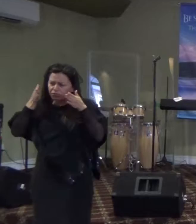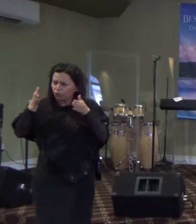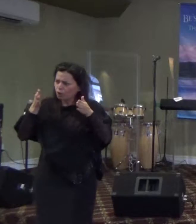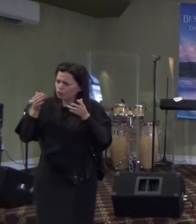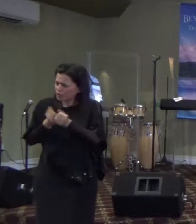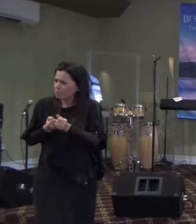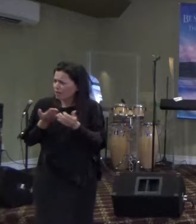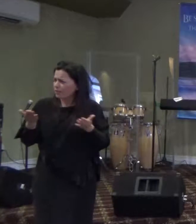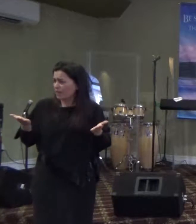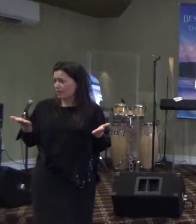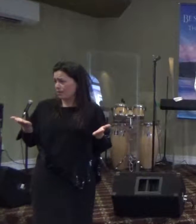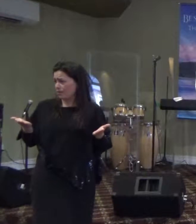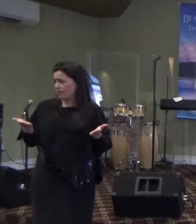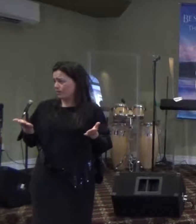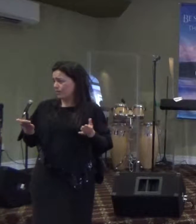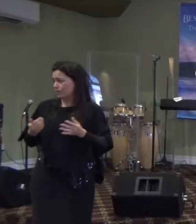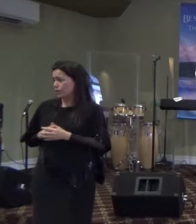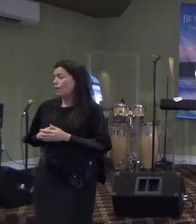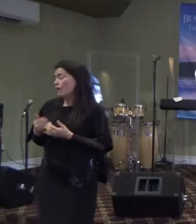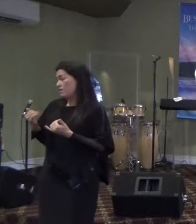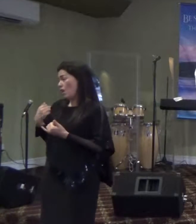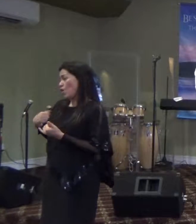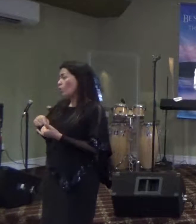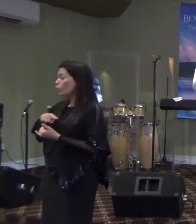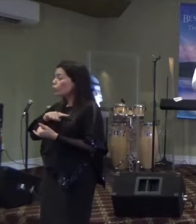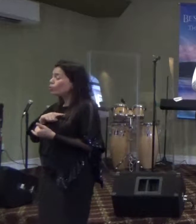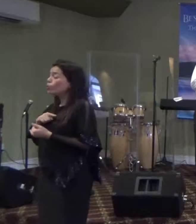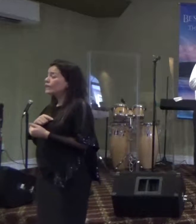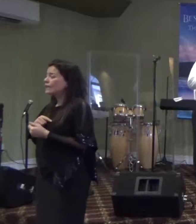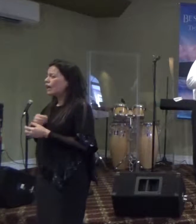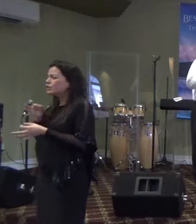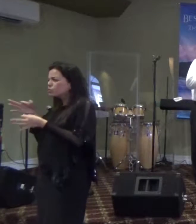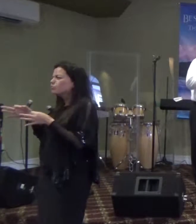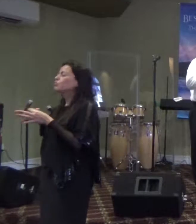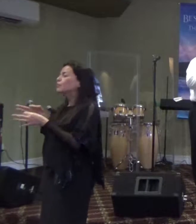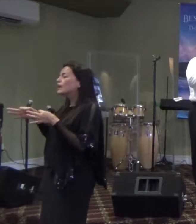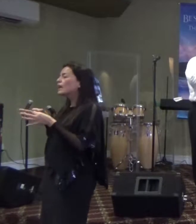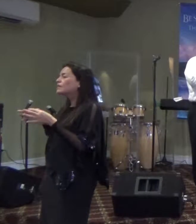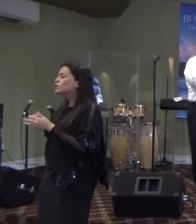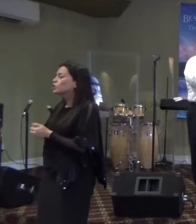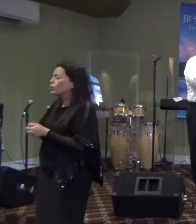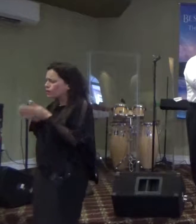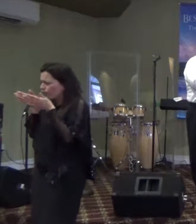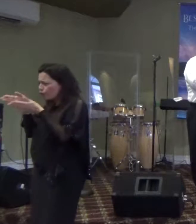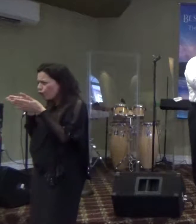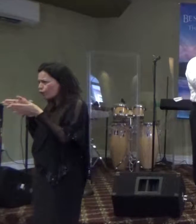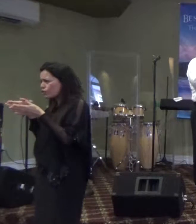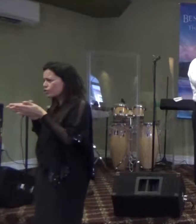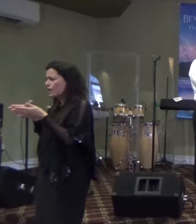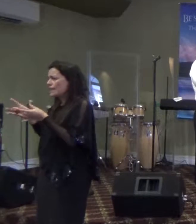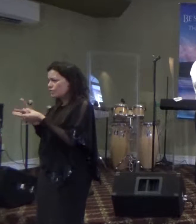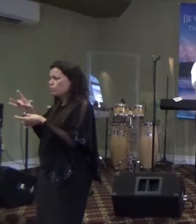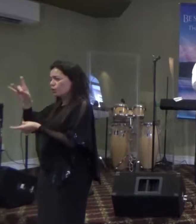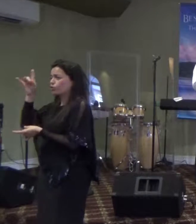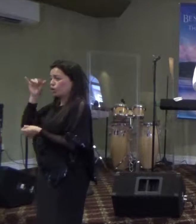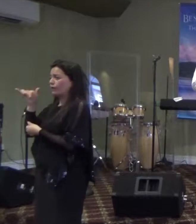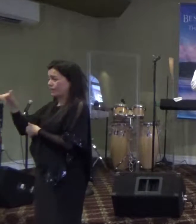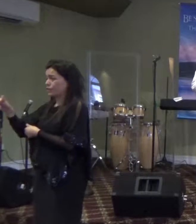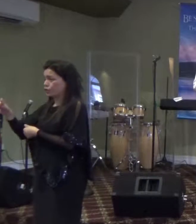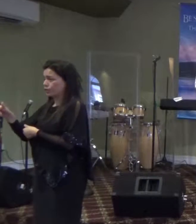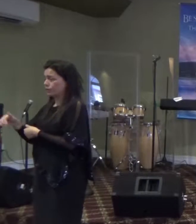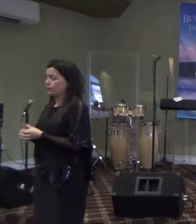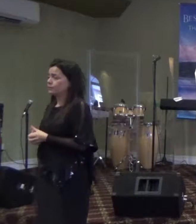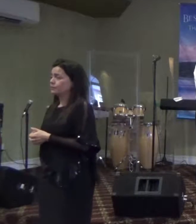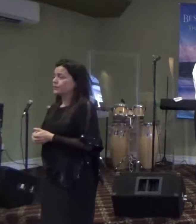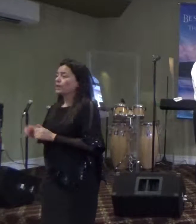focus. ahora hablaremos And now we shall speak del enfoque eterno of espiritual. the eternal focus, spiritual. Dice